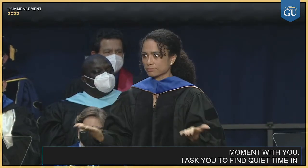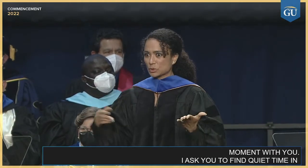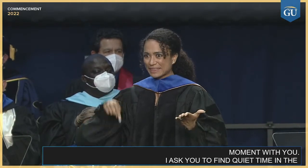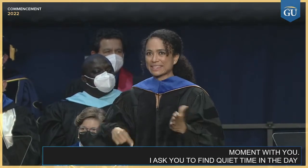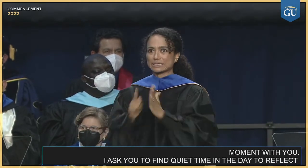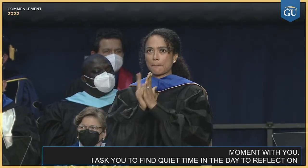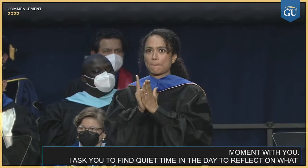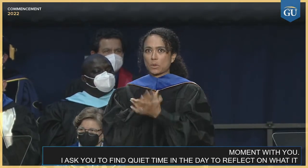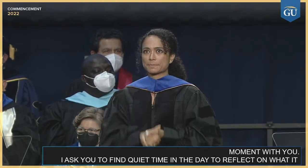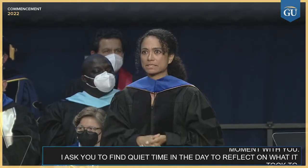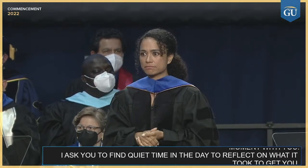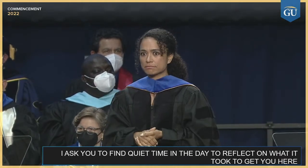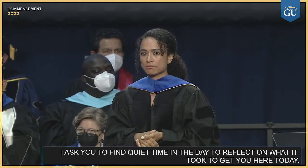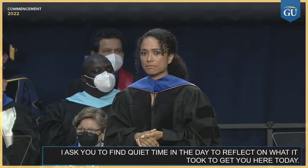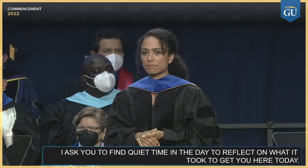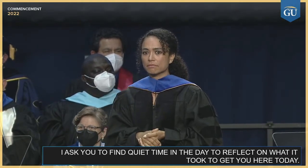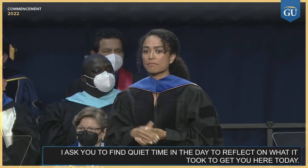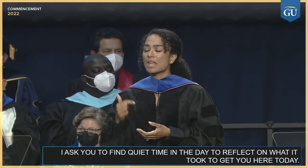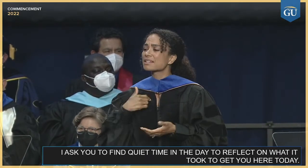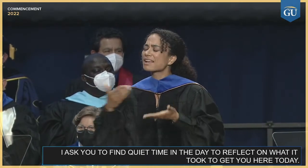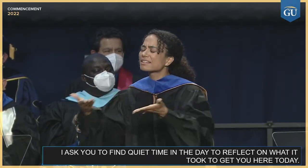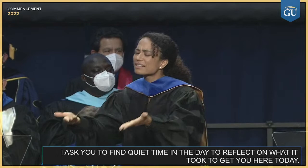today, to this moment.